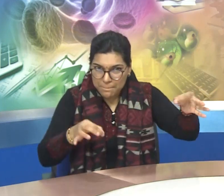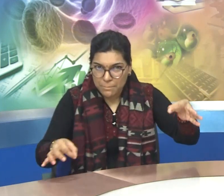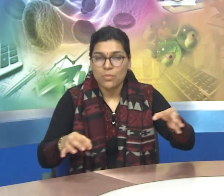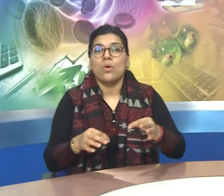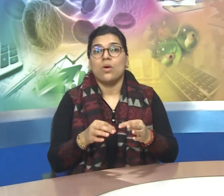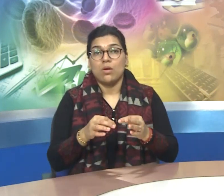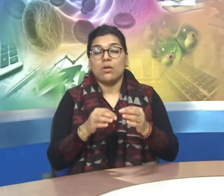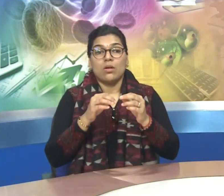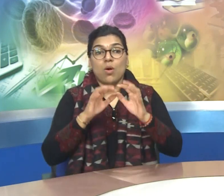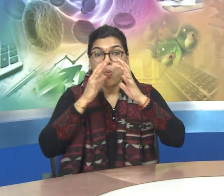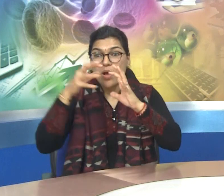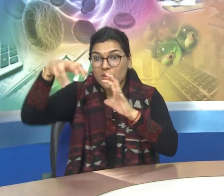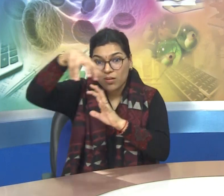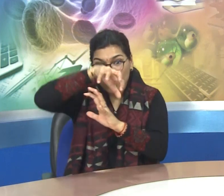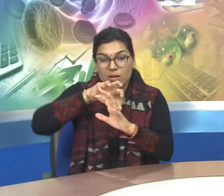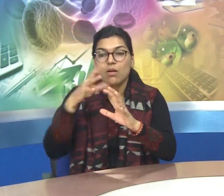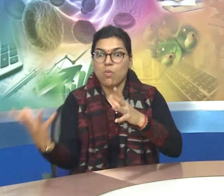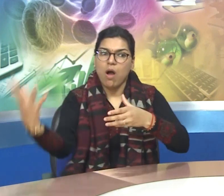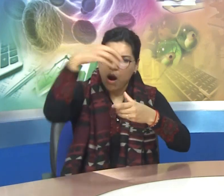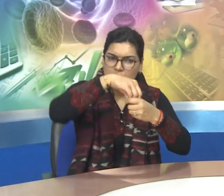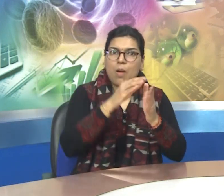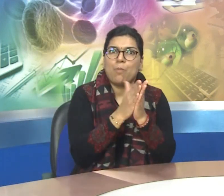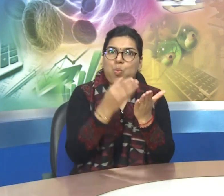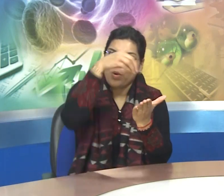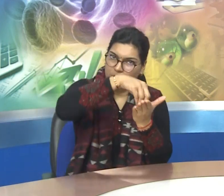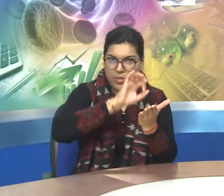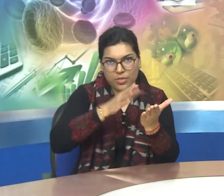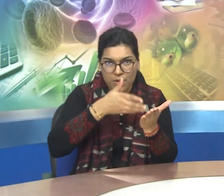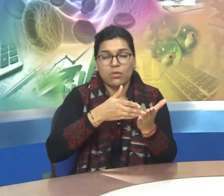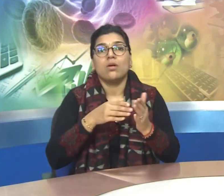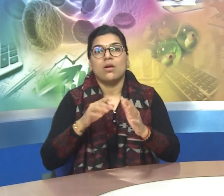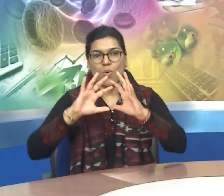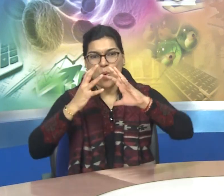is maps, atlases, and globes.